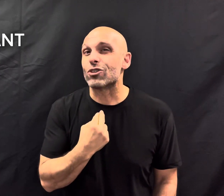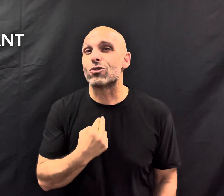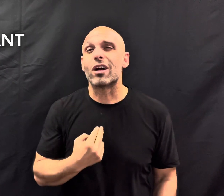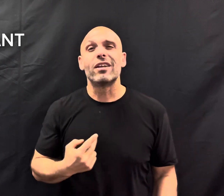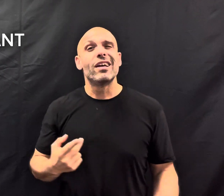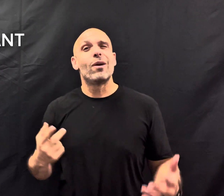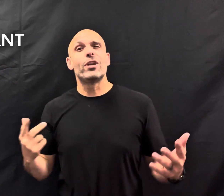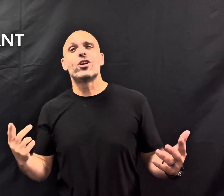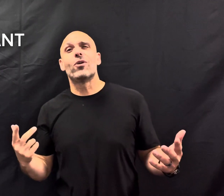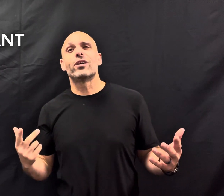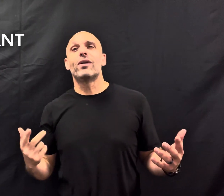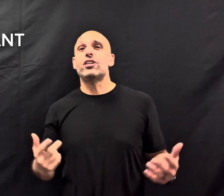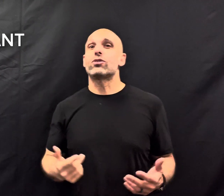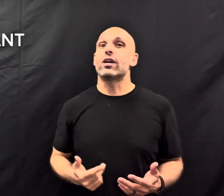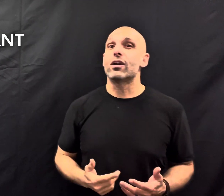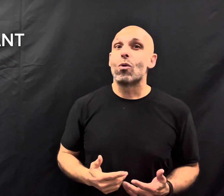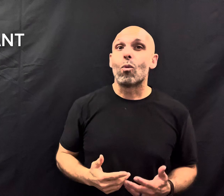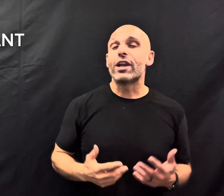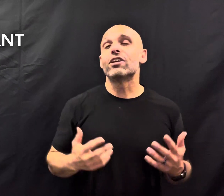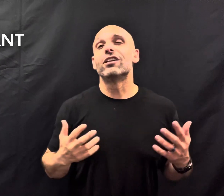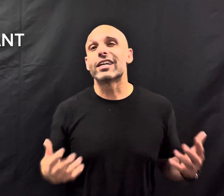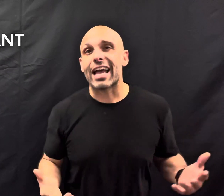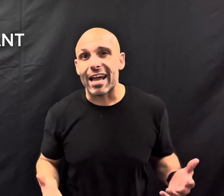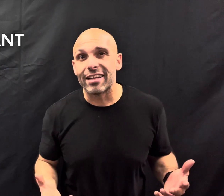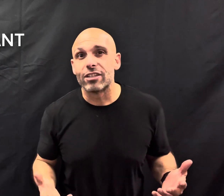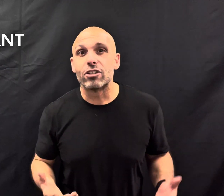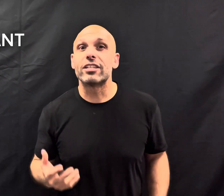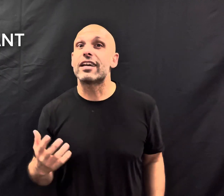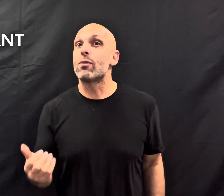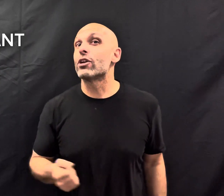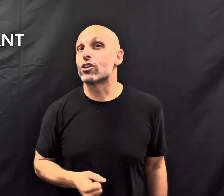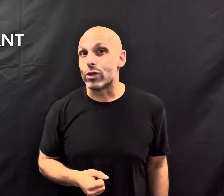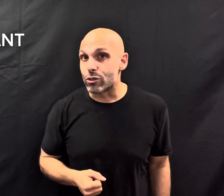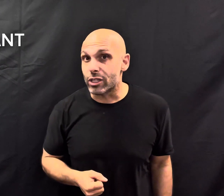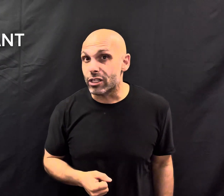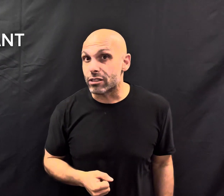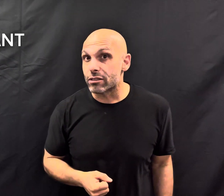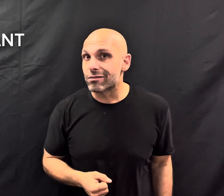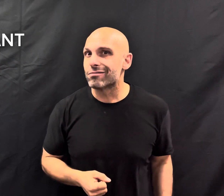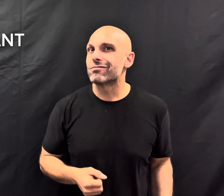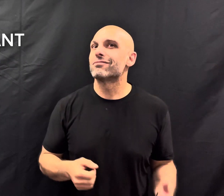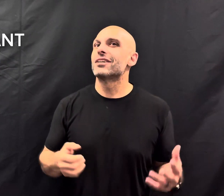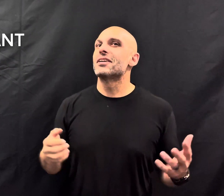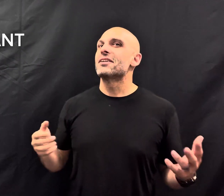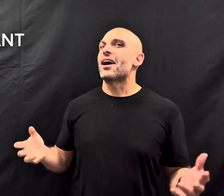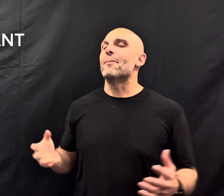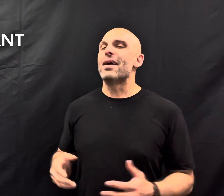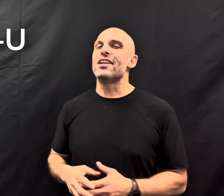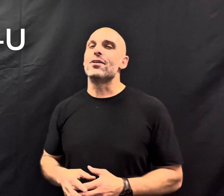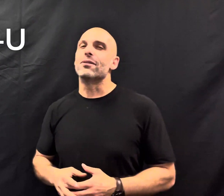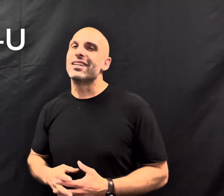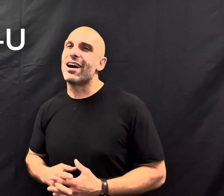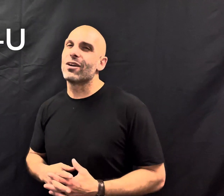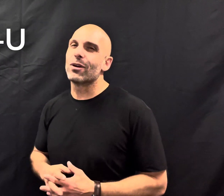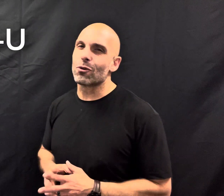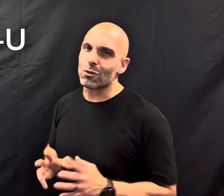Restaurant. And when you go in a restaurant, what do you look at to decide what you're going to eat? A menu. Now work with me